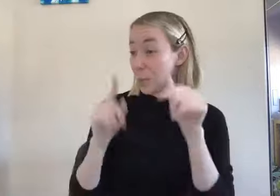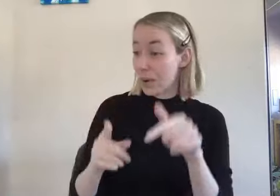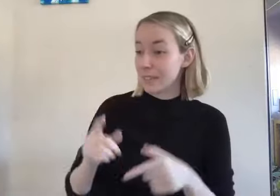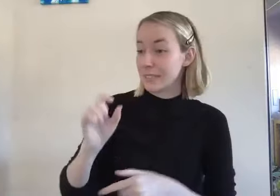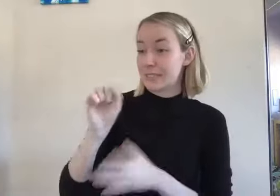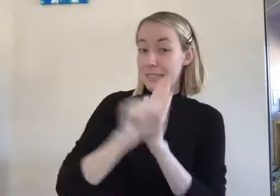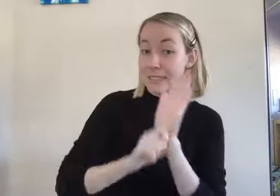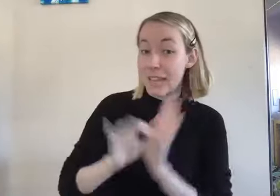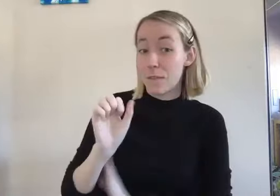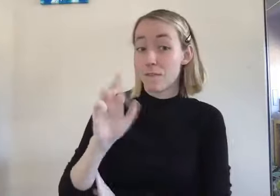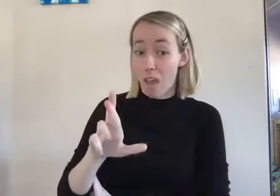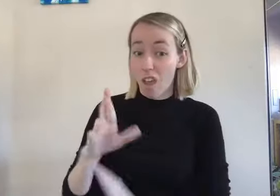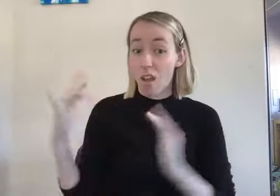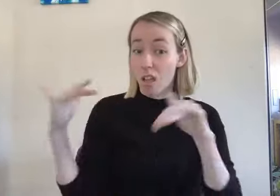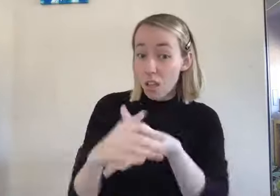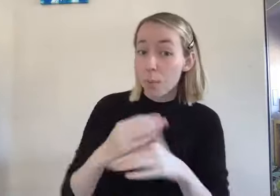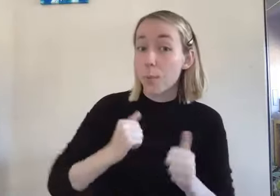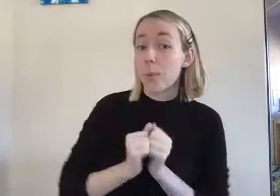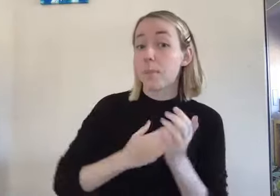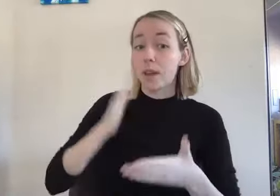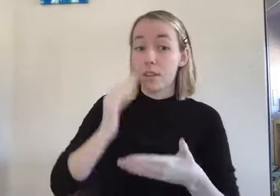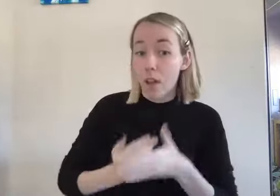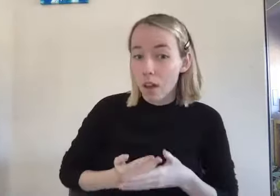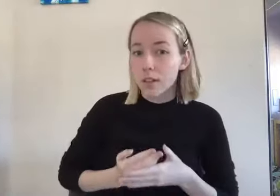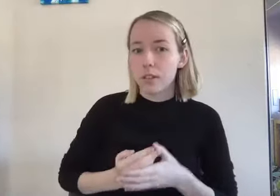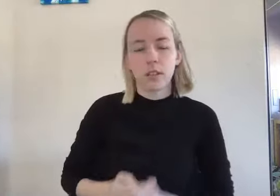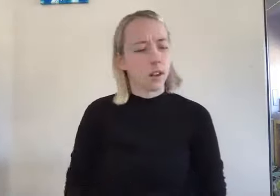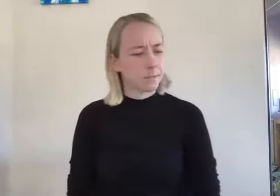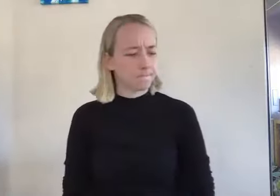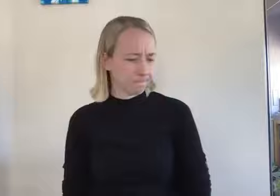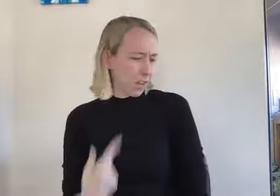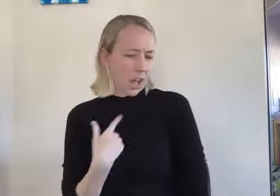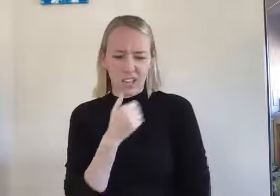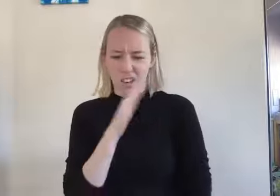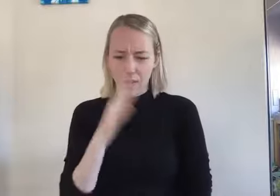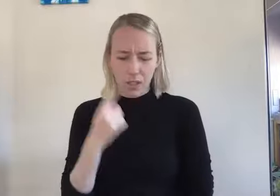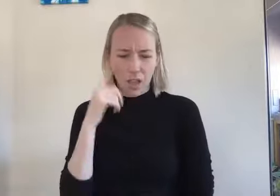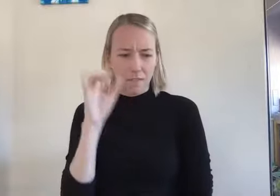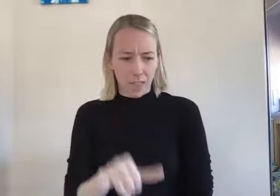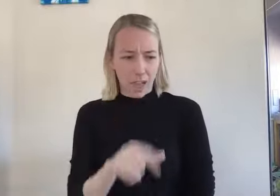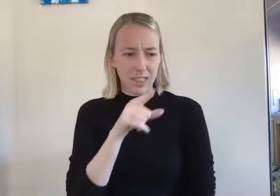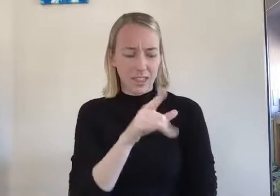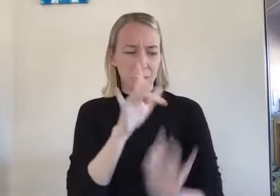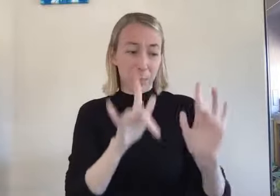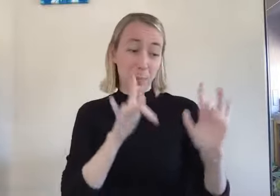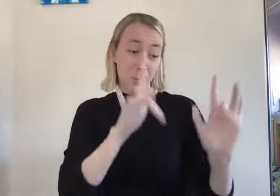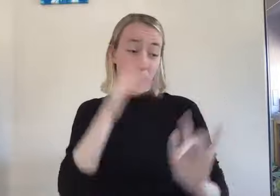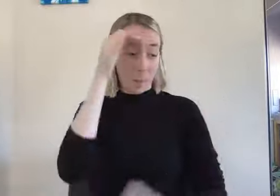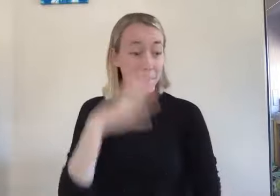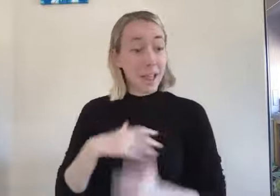to the state fair. And it occurred to me, I didn't have the wherewithal to take my children to the state fair. And this guy, this poor